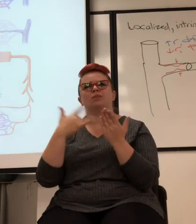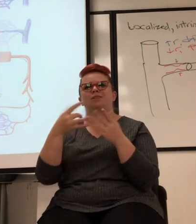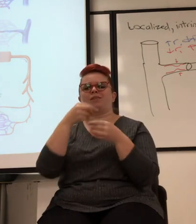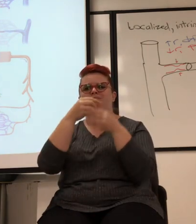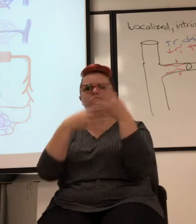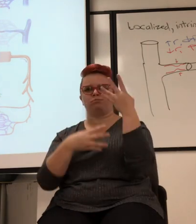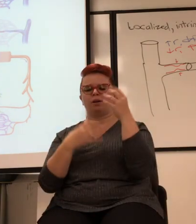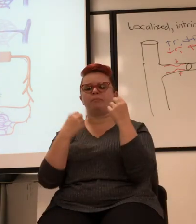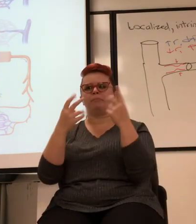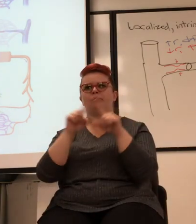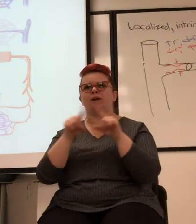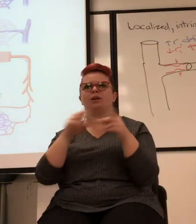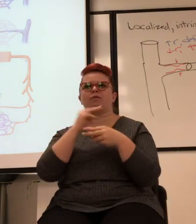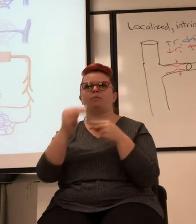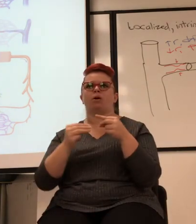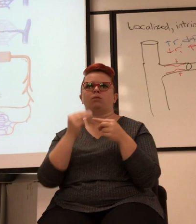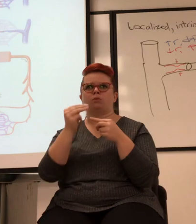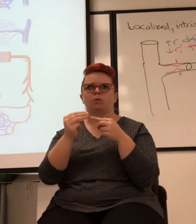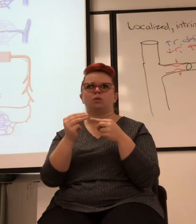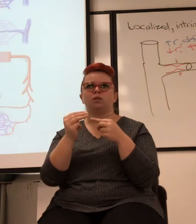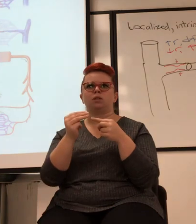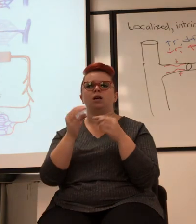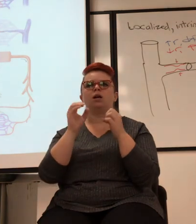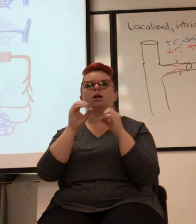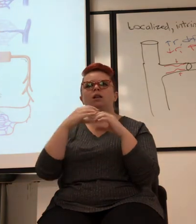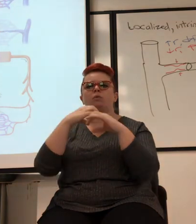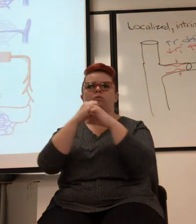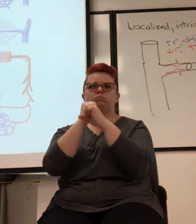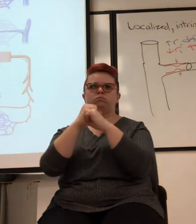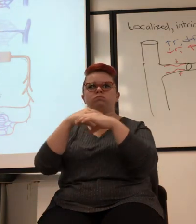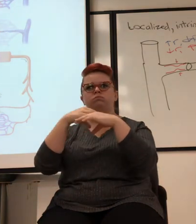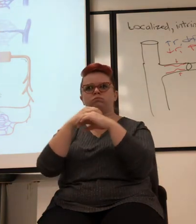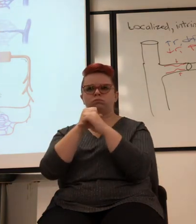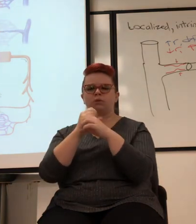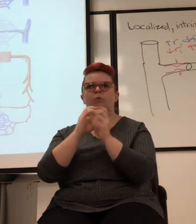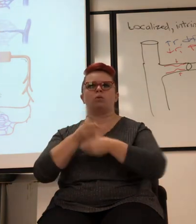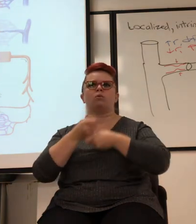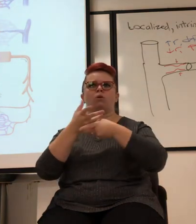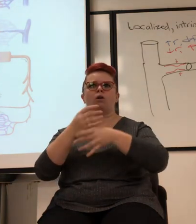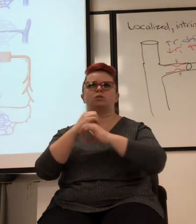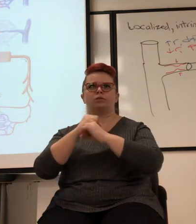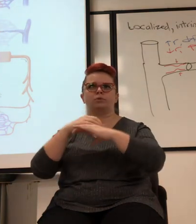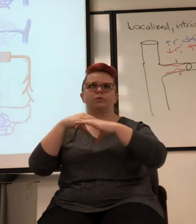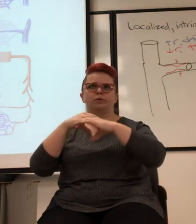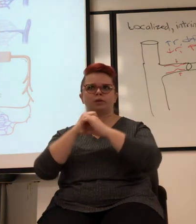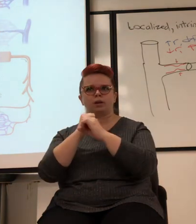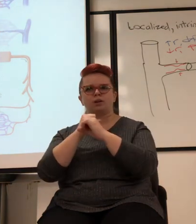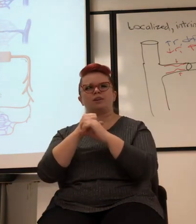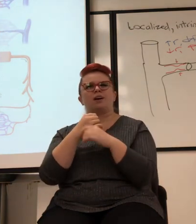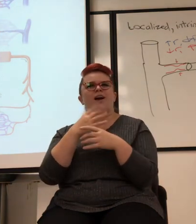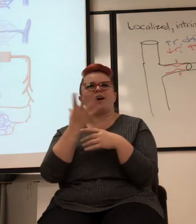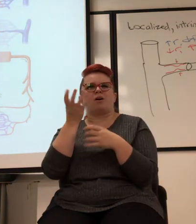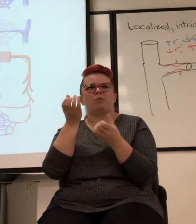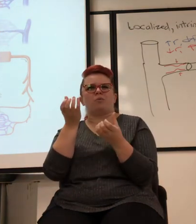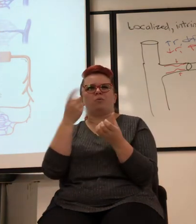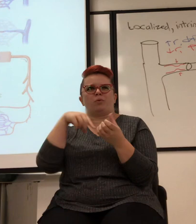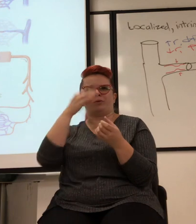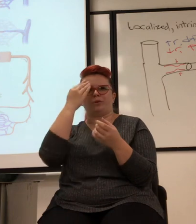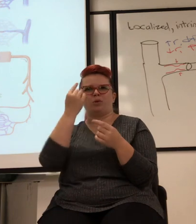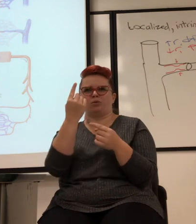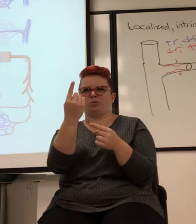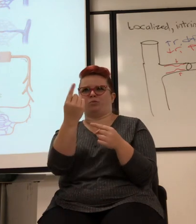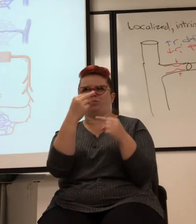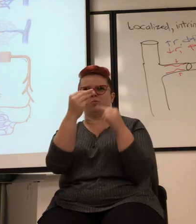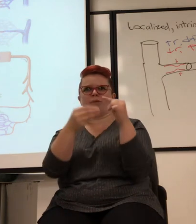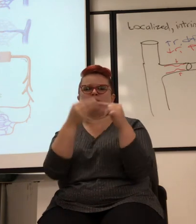of different molecules that constrict or dilate vessels, and I think I just want you to know the one that I mentioned before. Do you remember it?